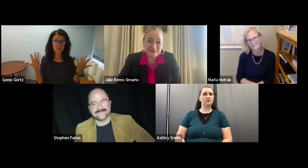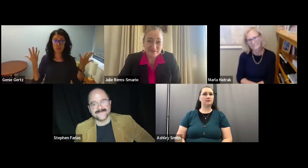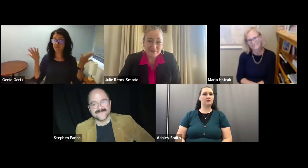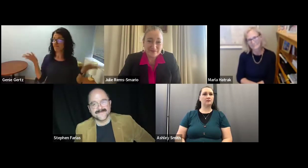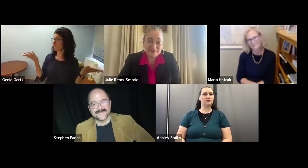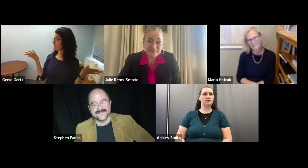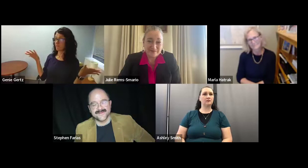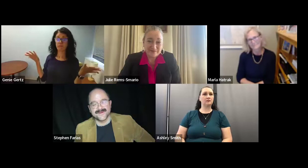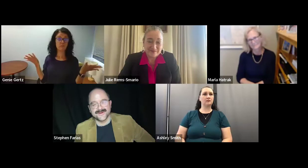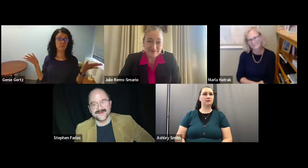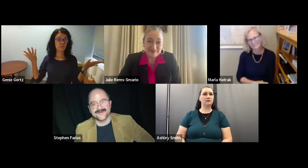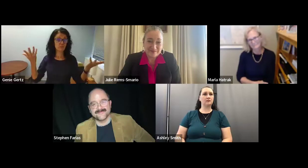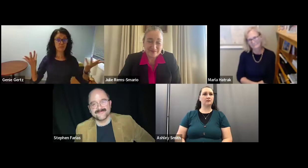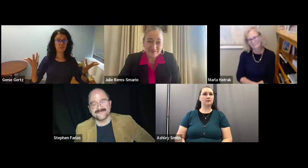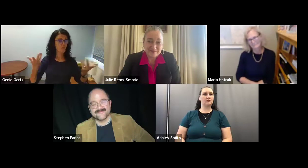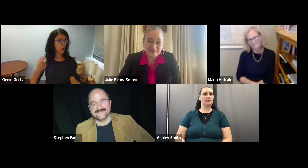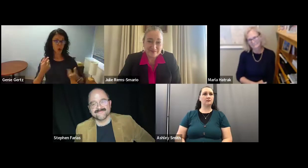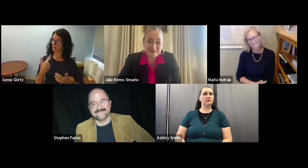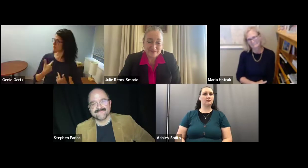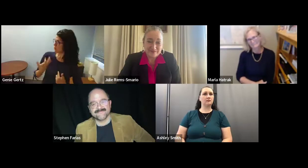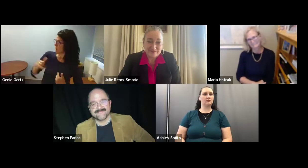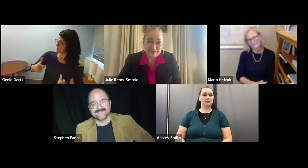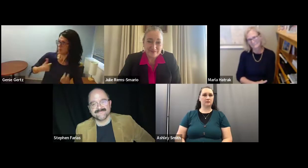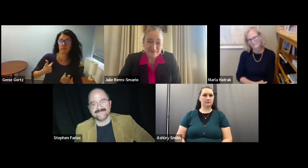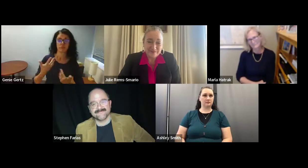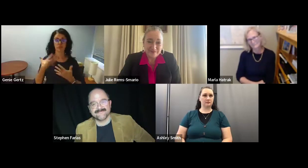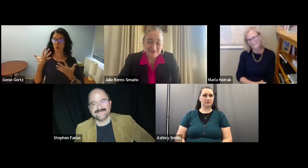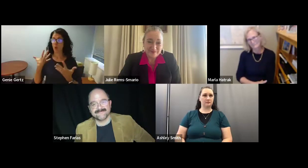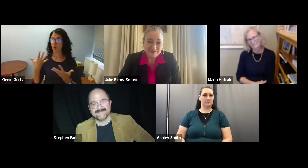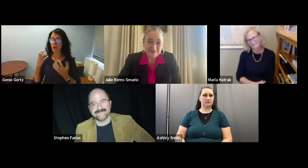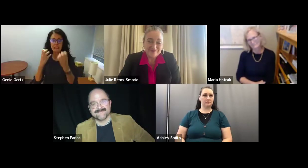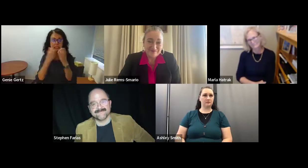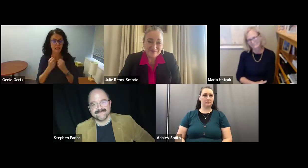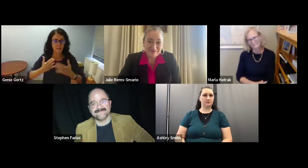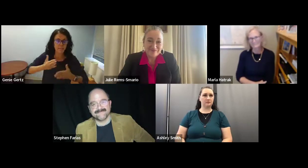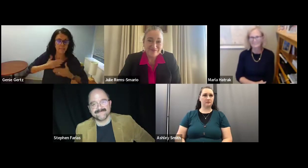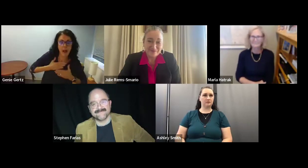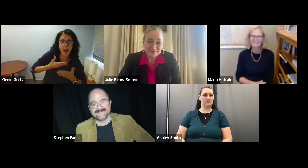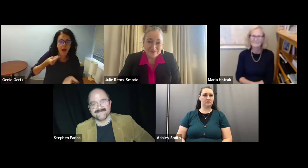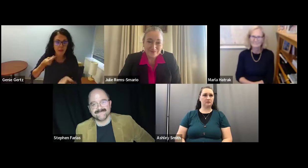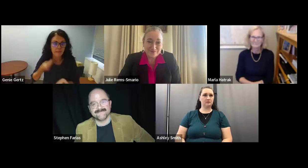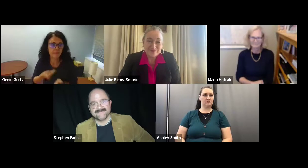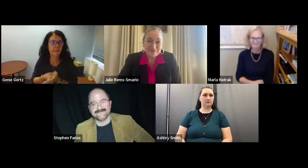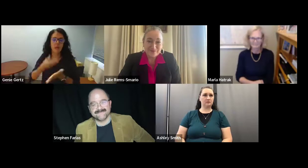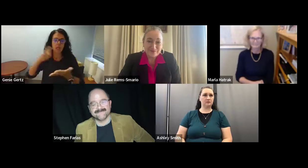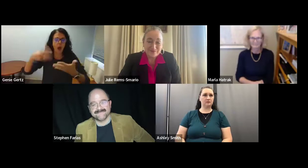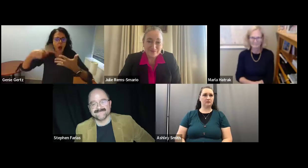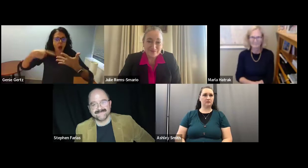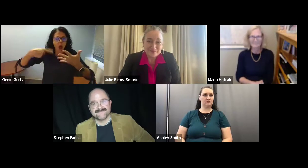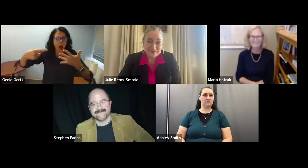in people, all of those opinions come from emotional context. It's all from your emotional. I have my thing.